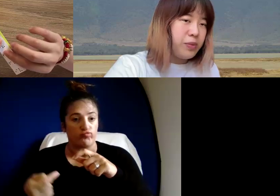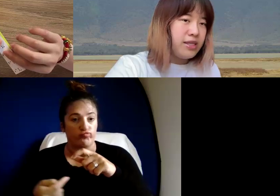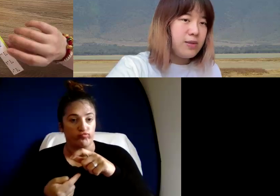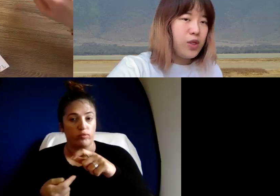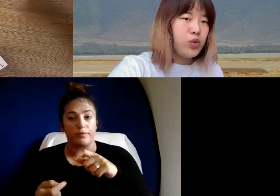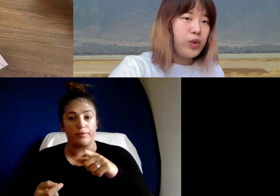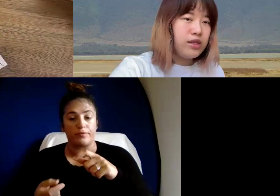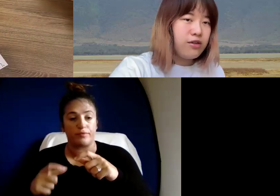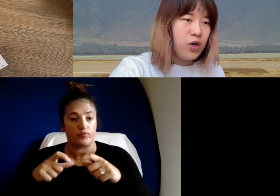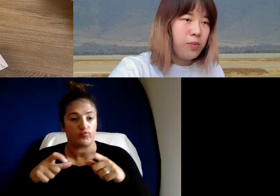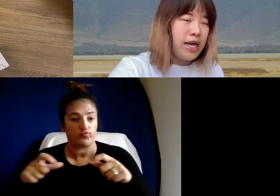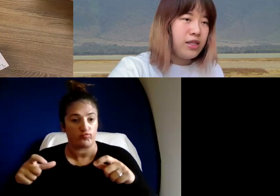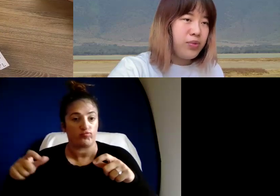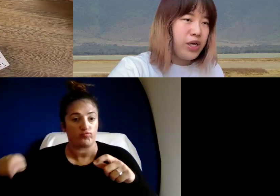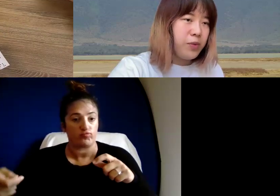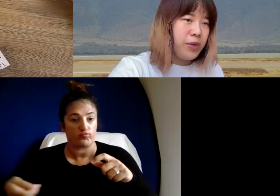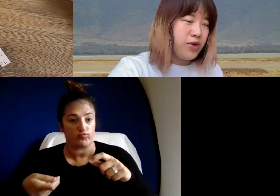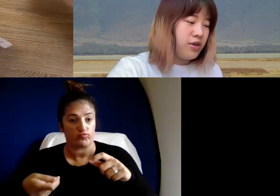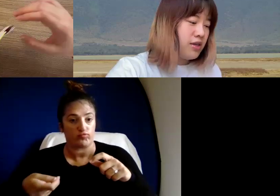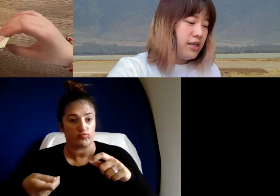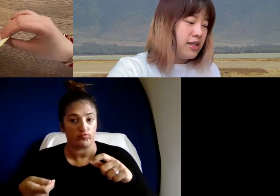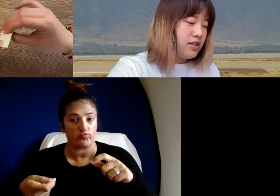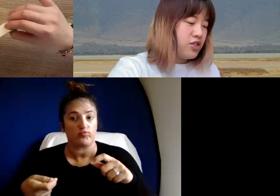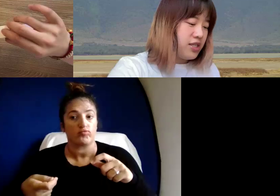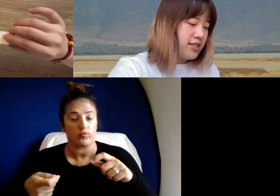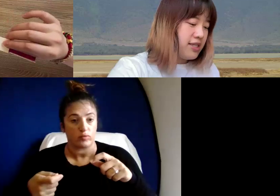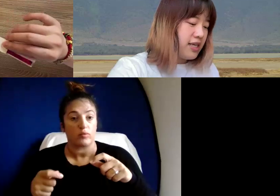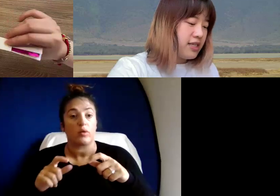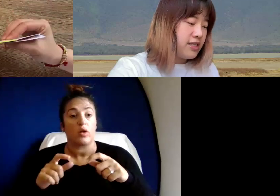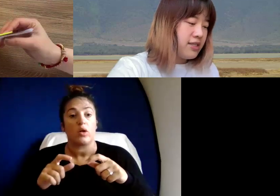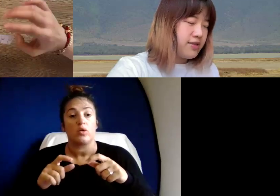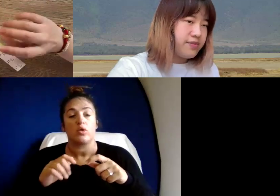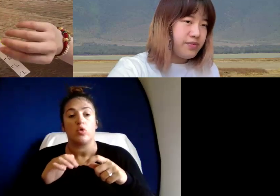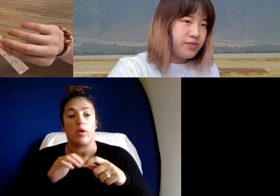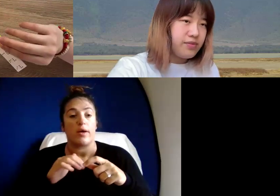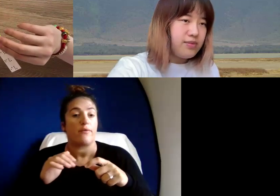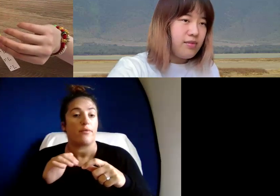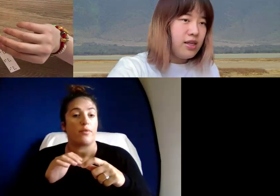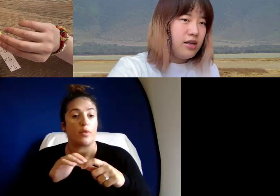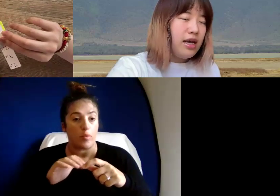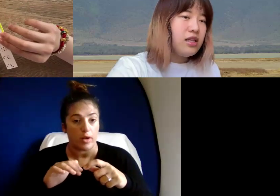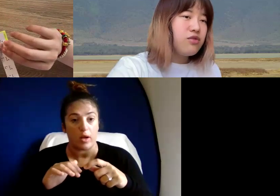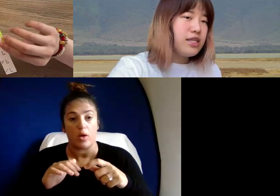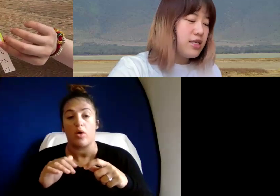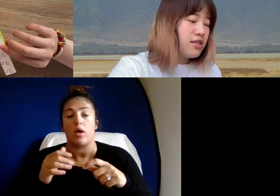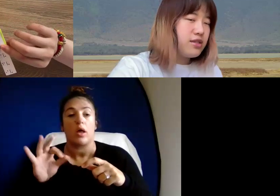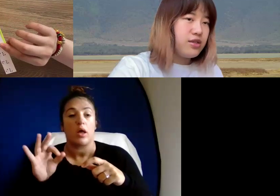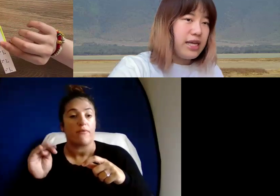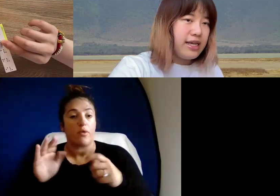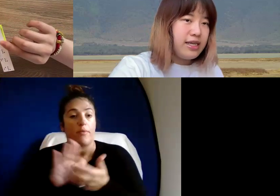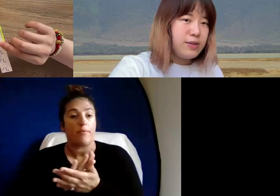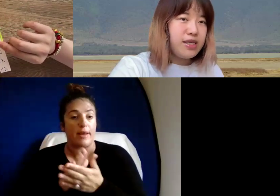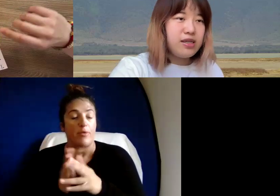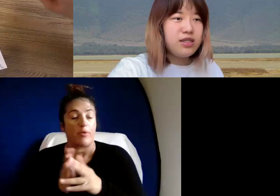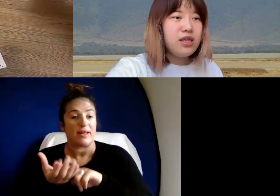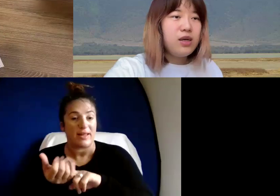the metal piece between the foam and the braille paper, just like this. And the reason to do